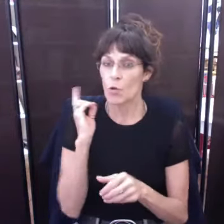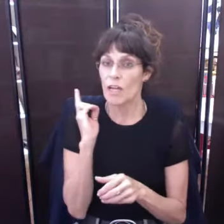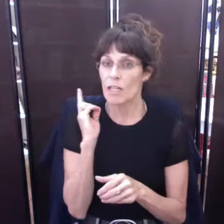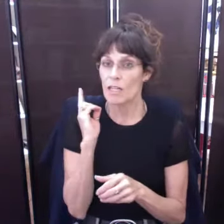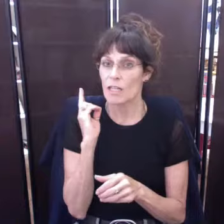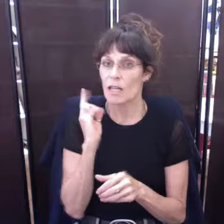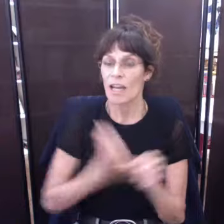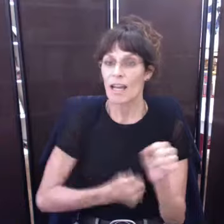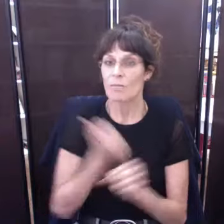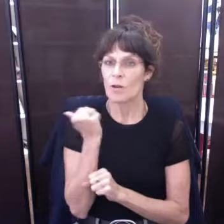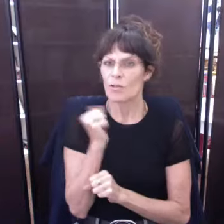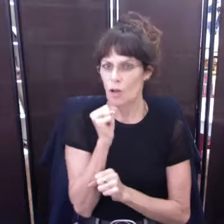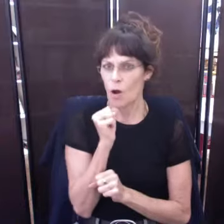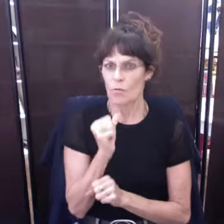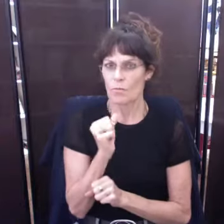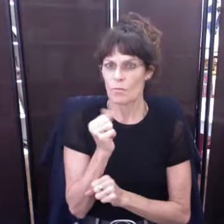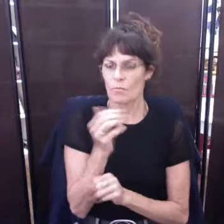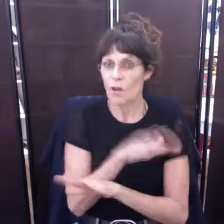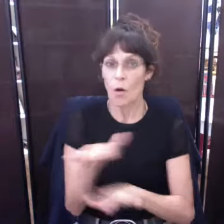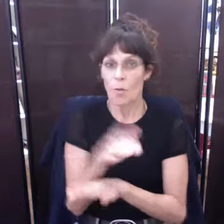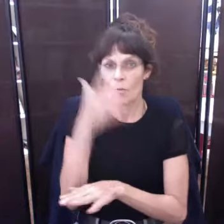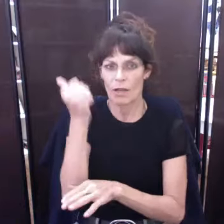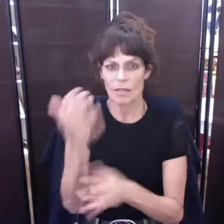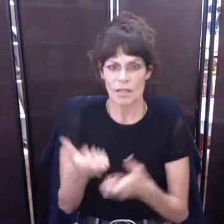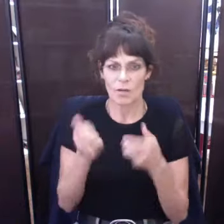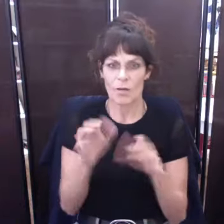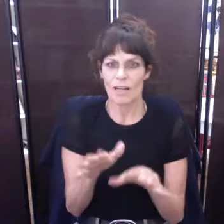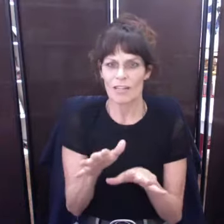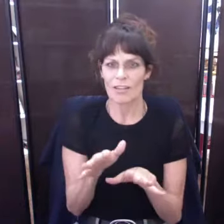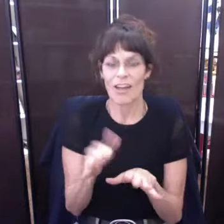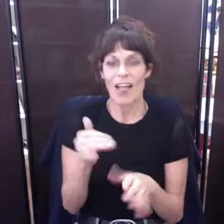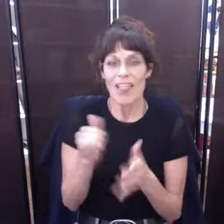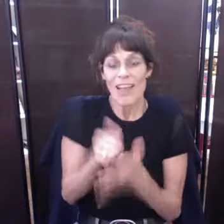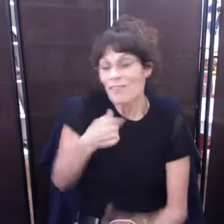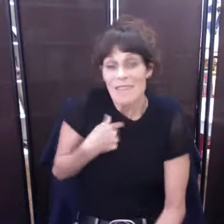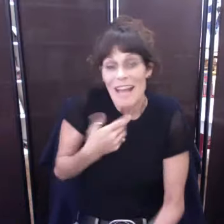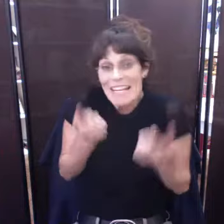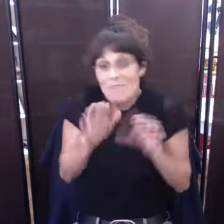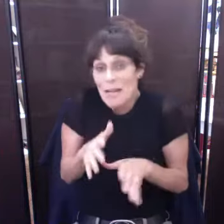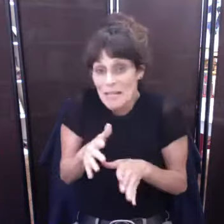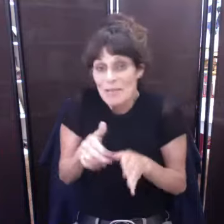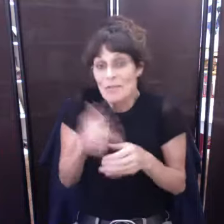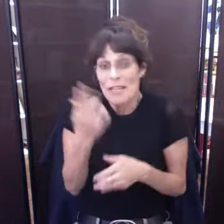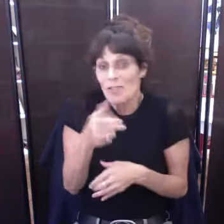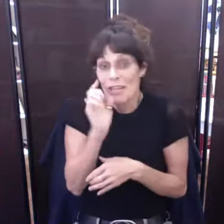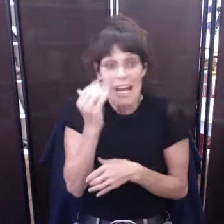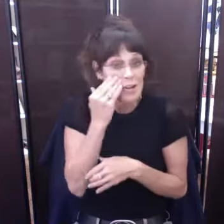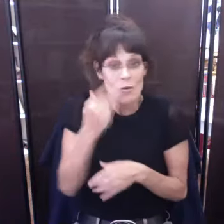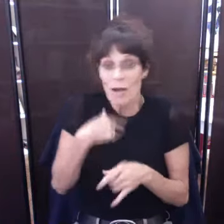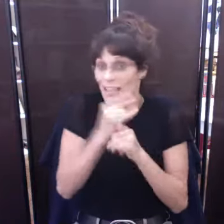of them don't because they don't want to. That was me. I just didn't want to, you know. I knew I was alcoholic after I was listening